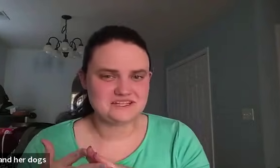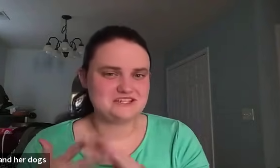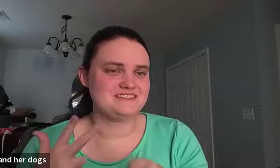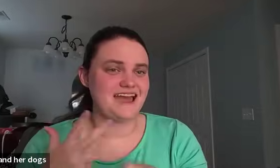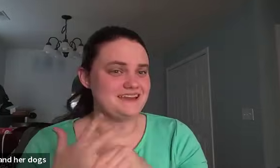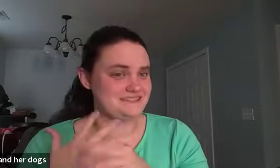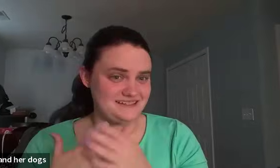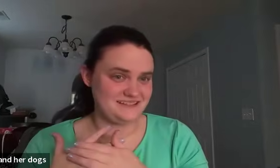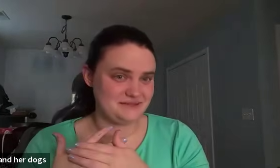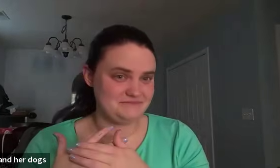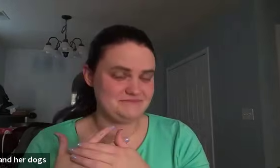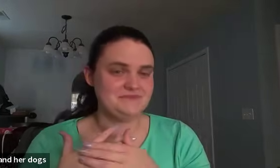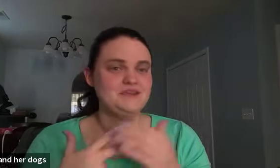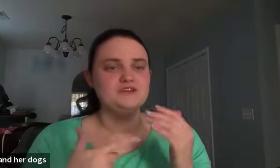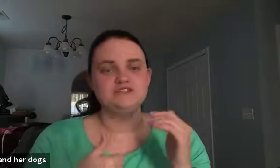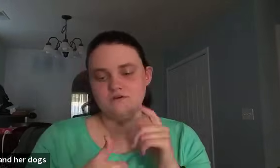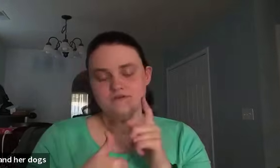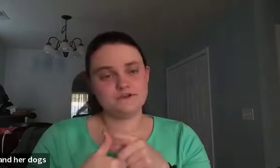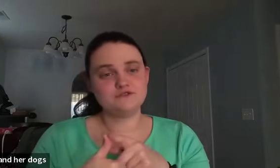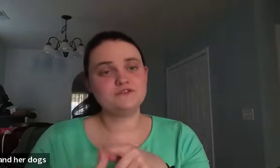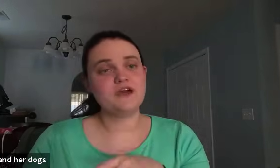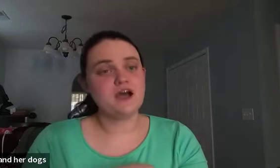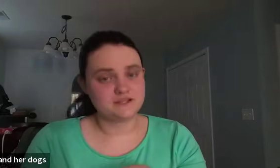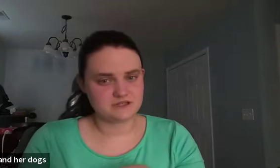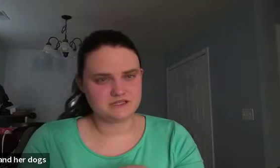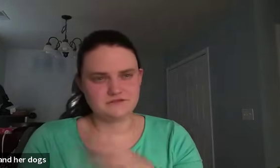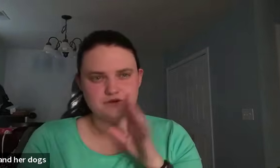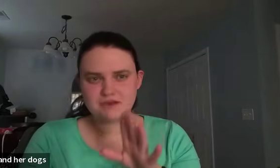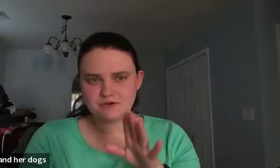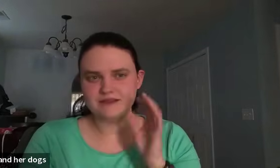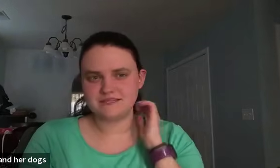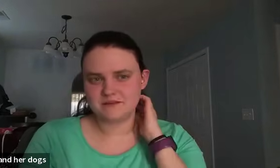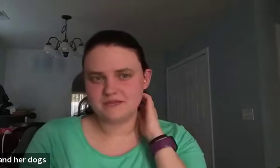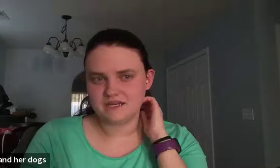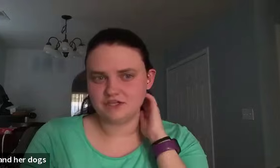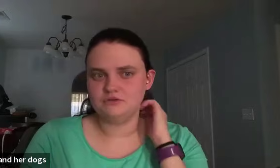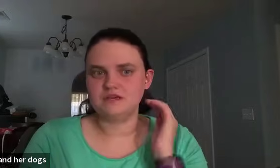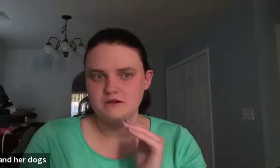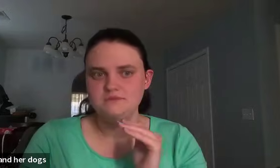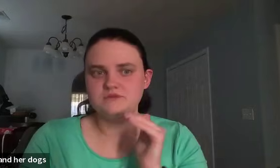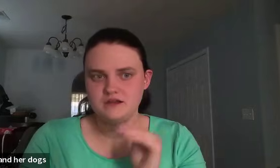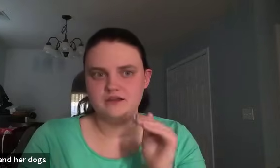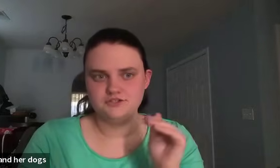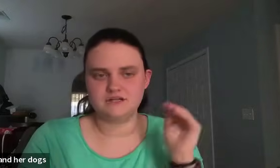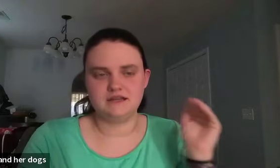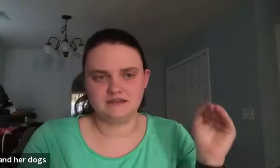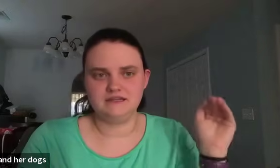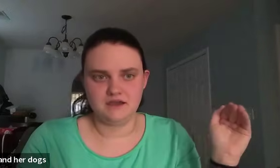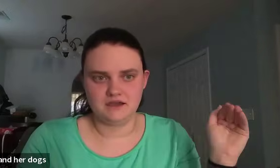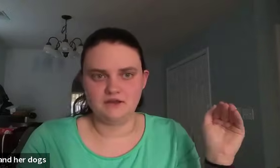is you just add a sign to them. So for the first one, for the hundreds, if you remember, I said in the beginning, you can count up to 999